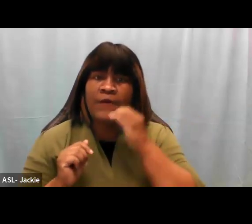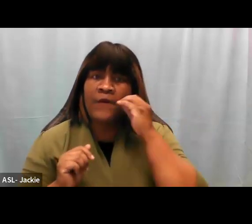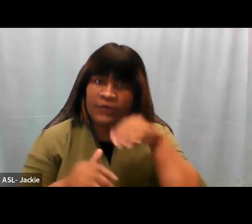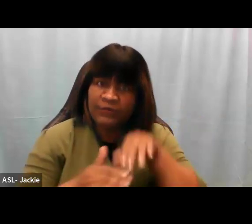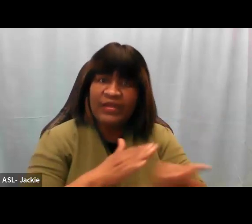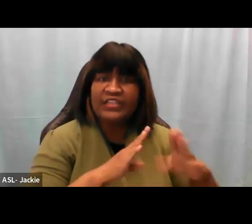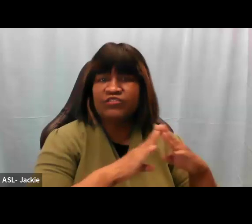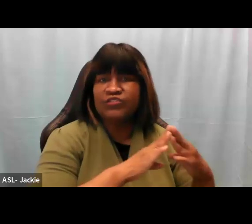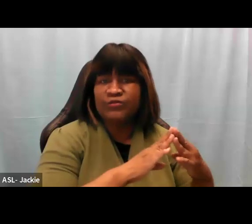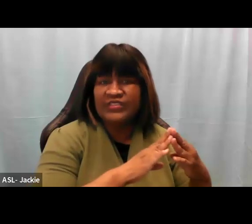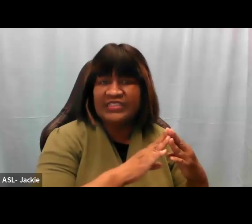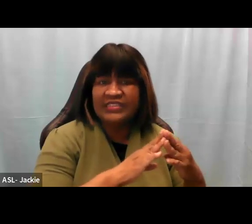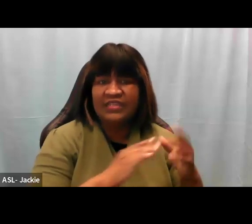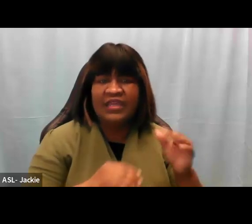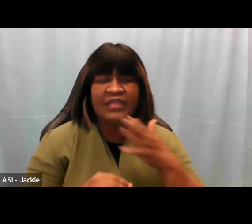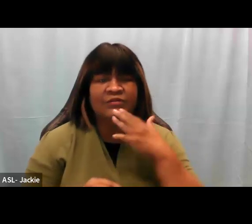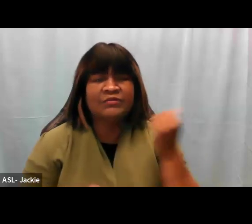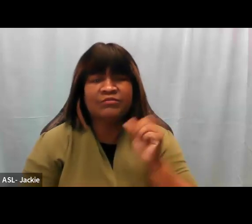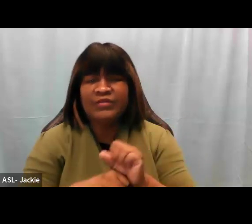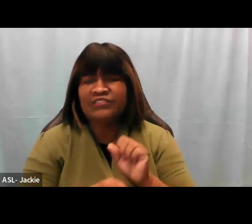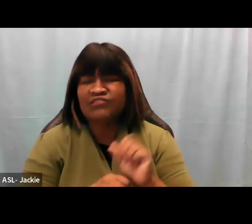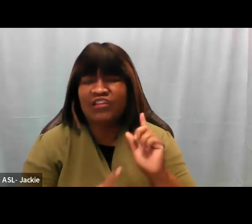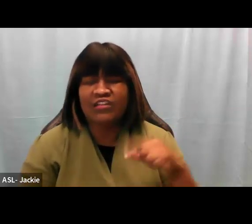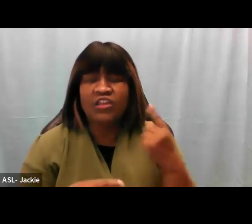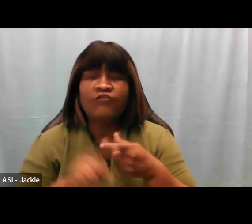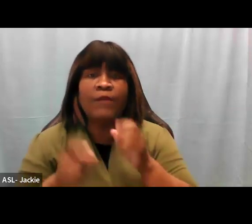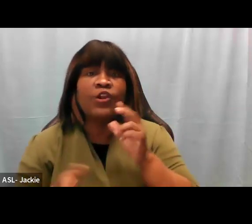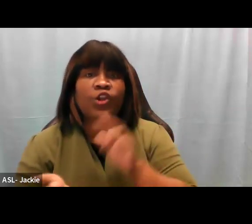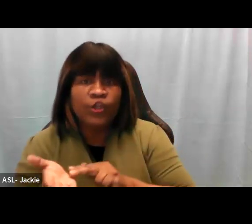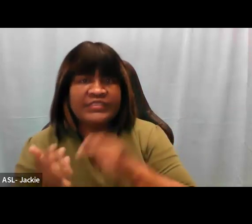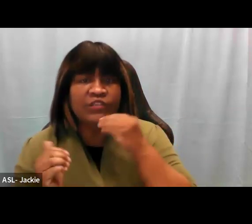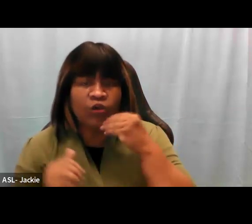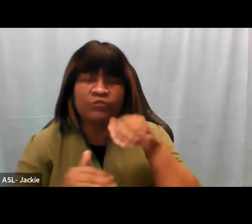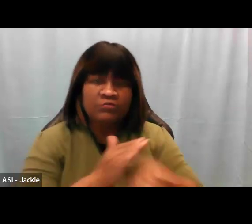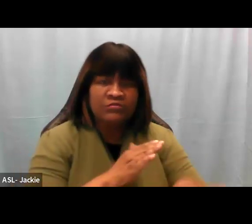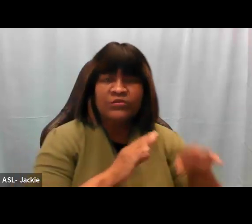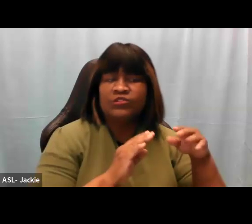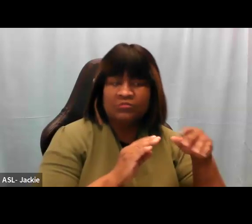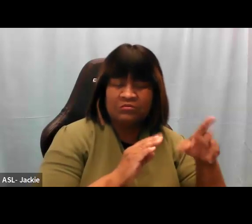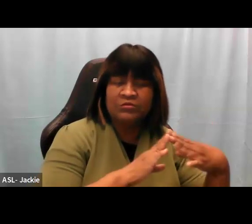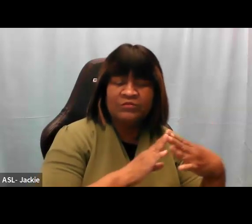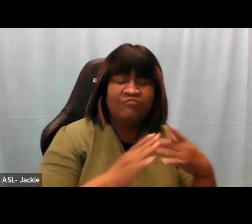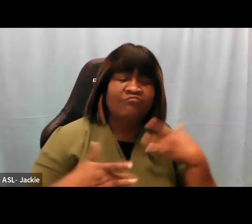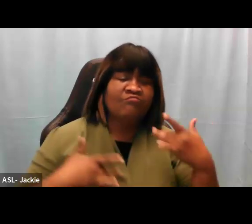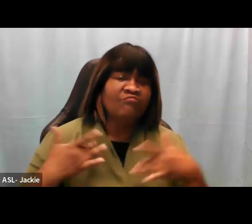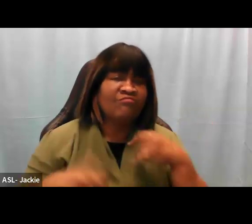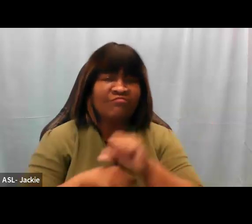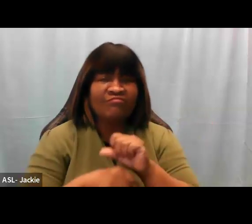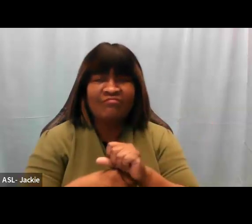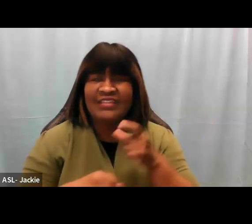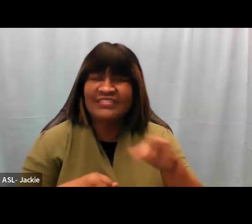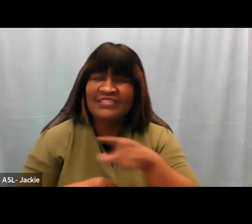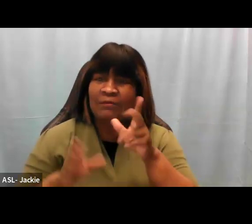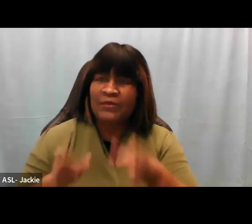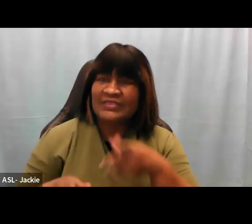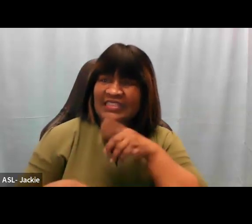community. And it was one of the best jobs I've ever had. It's just so exciting to get somebody out of an